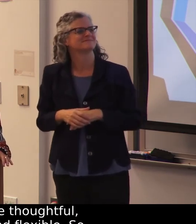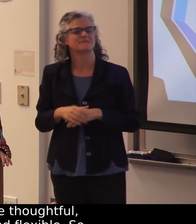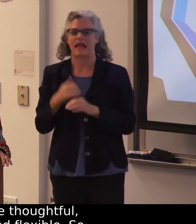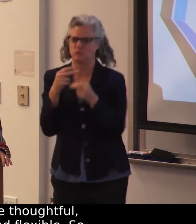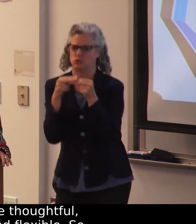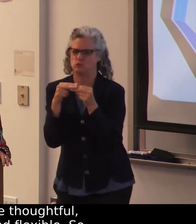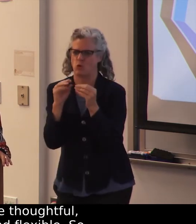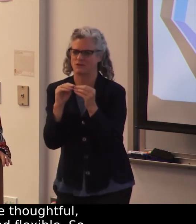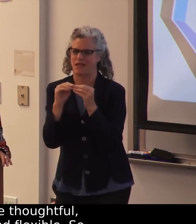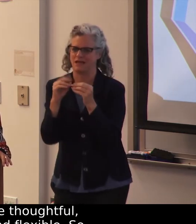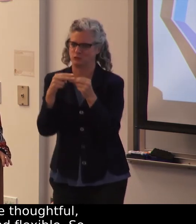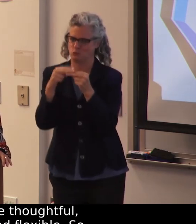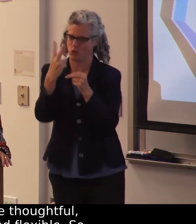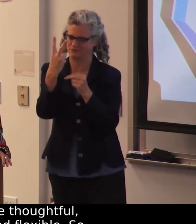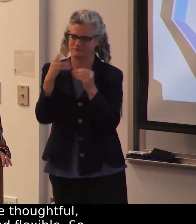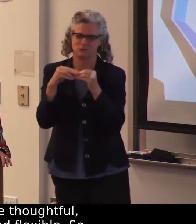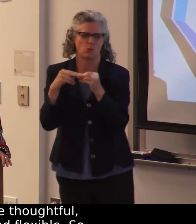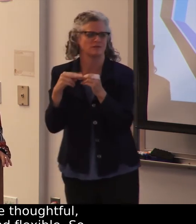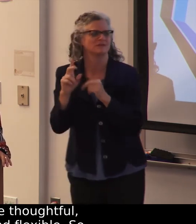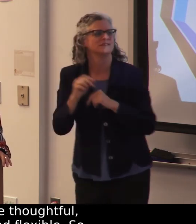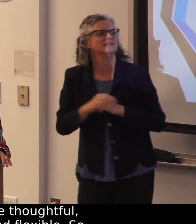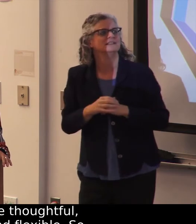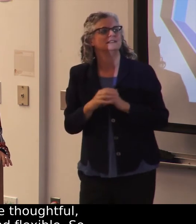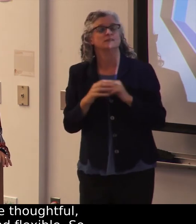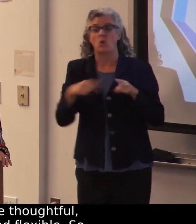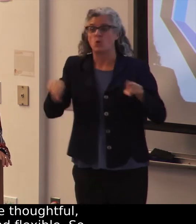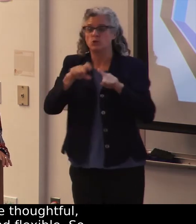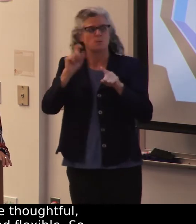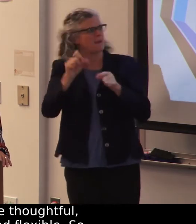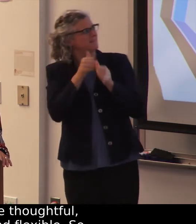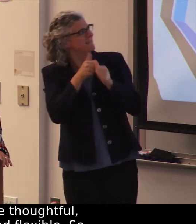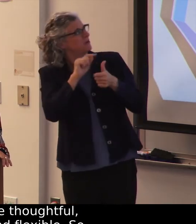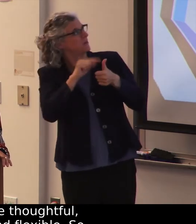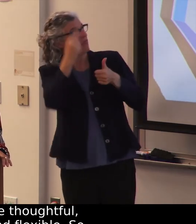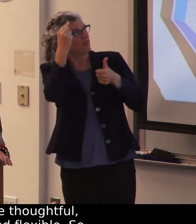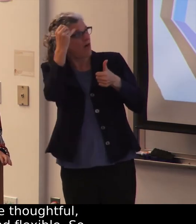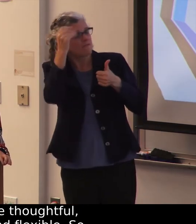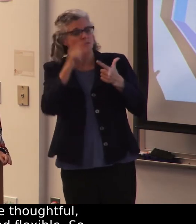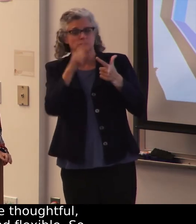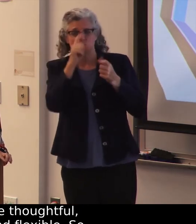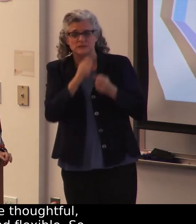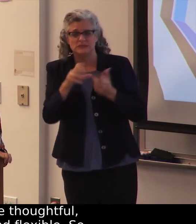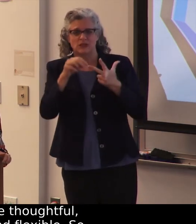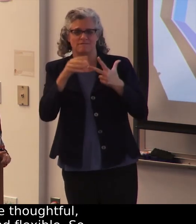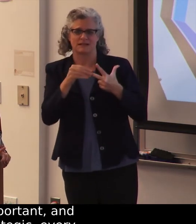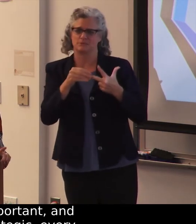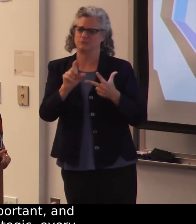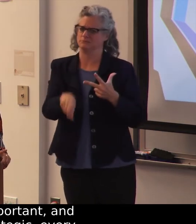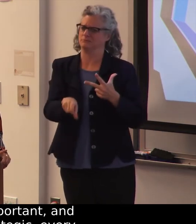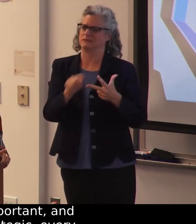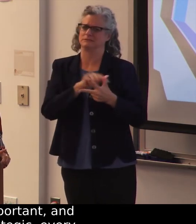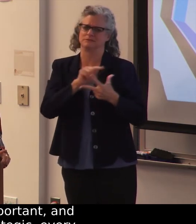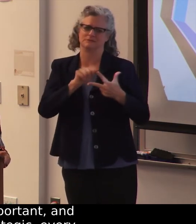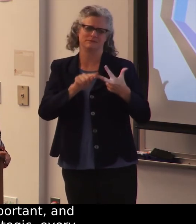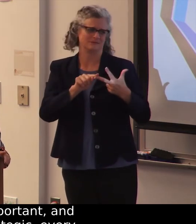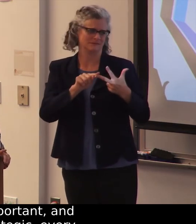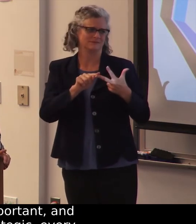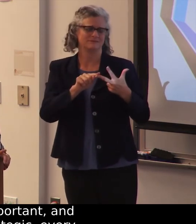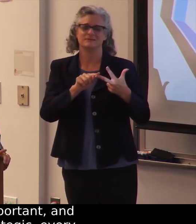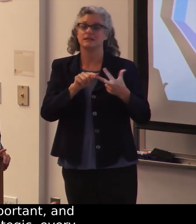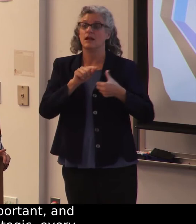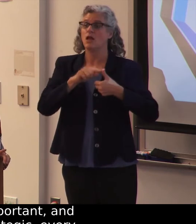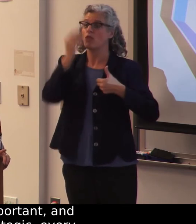finishing, we need to be thoughtful, strategic, and flexible. Okay. So to be thoughtful is really important, and